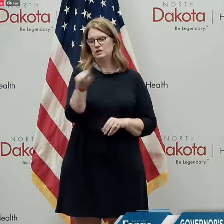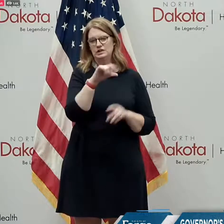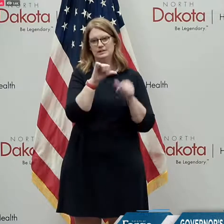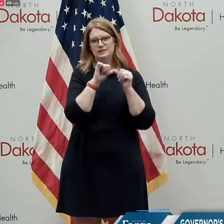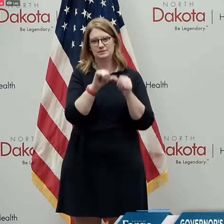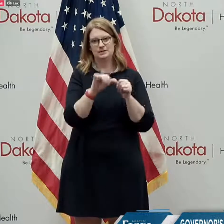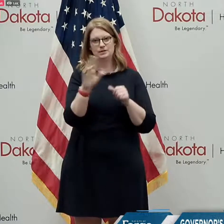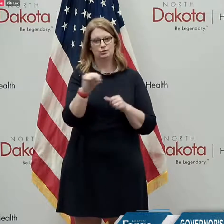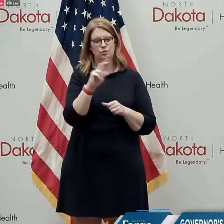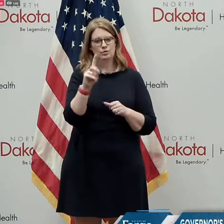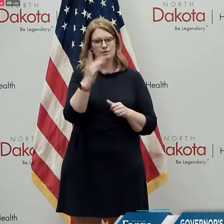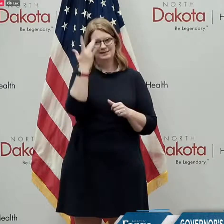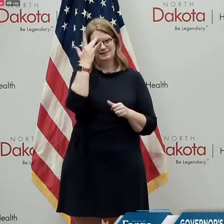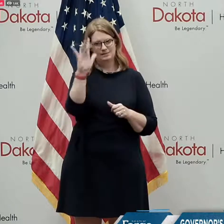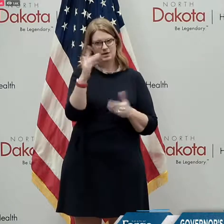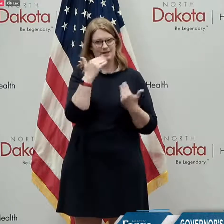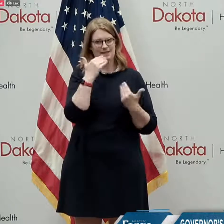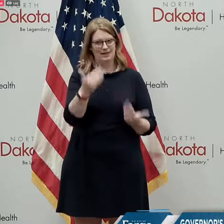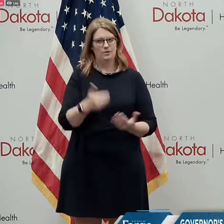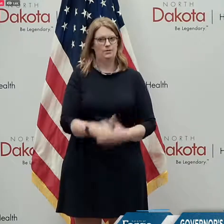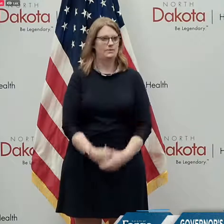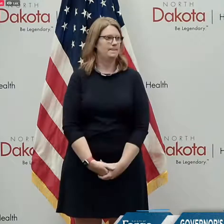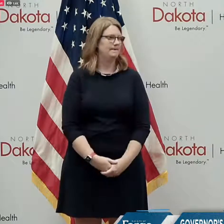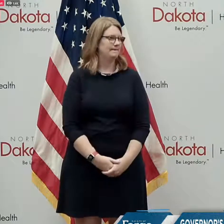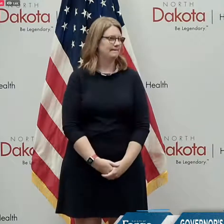be North Dakota smart. Thank you.